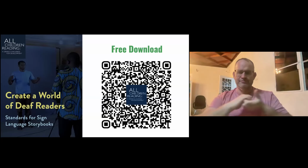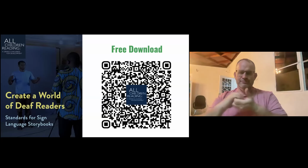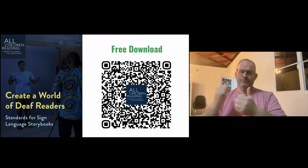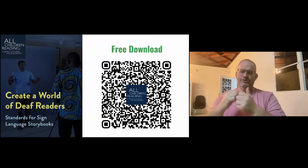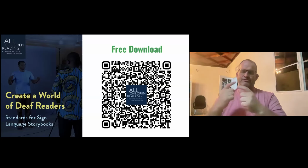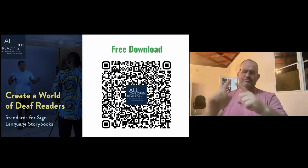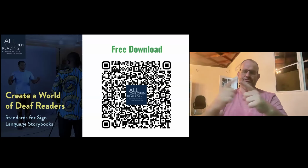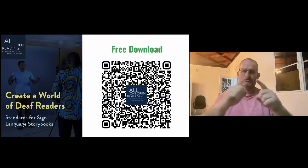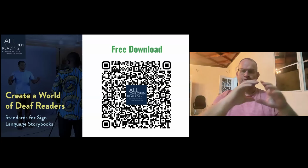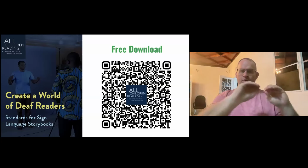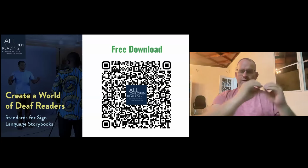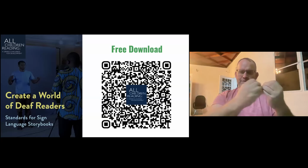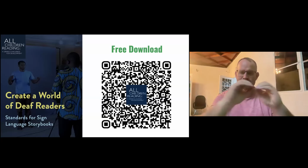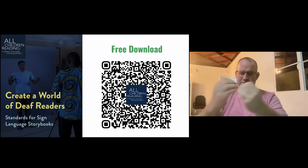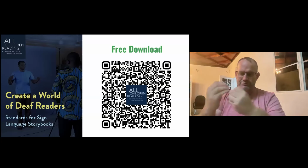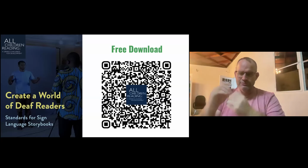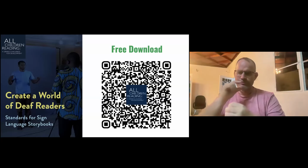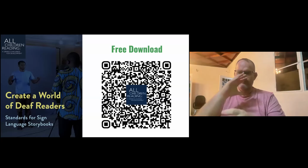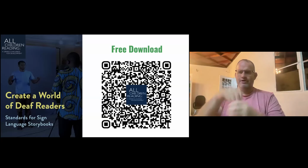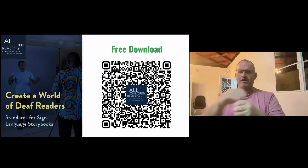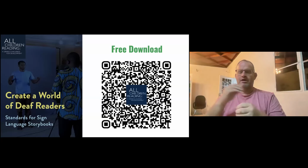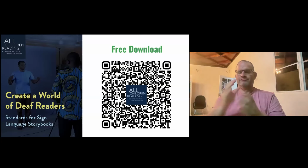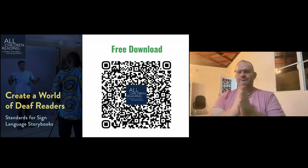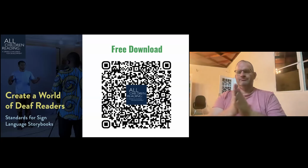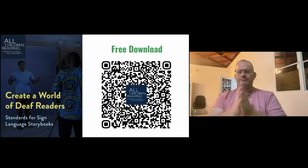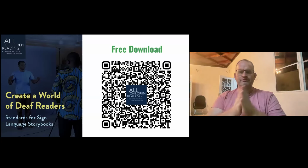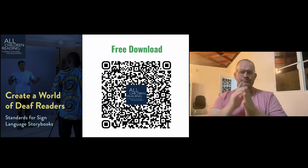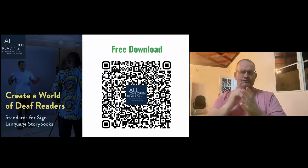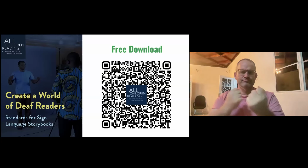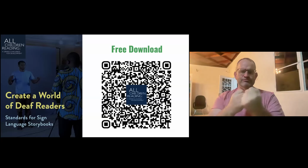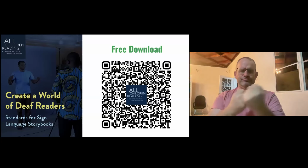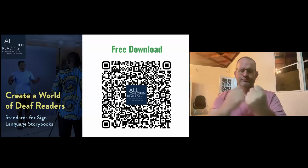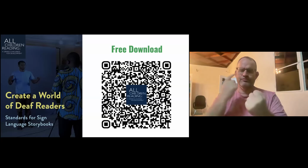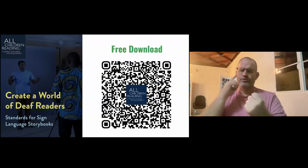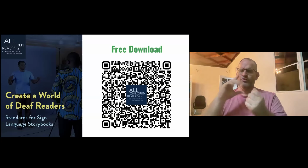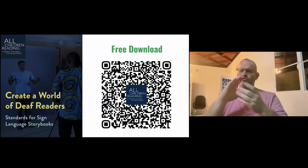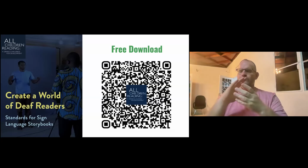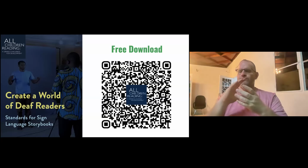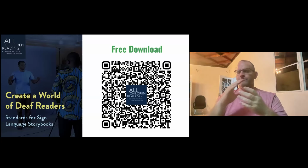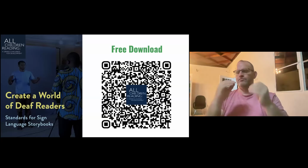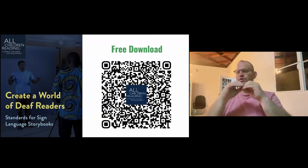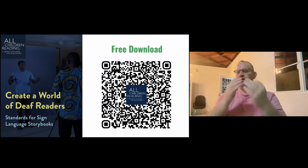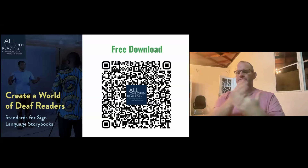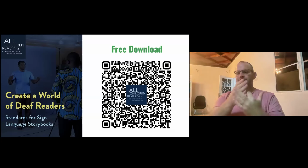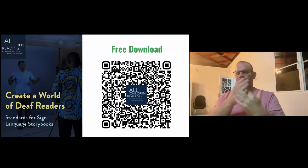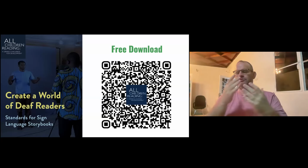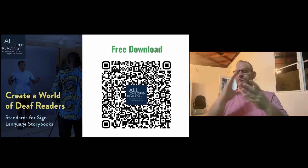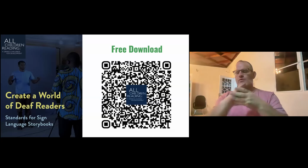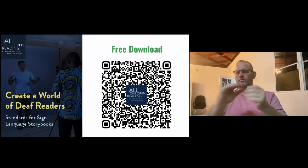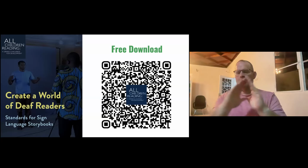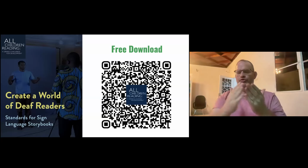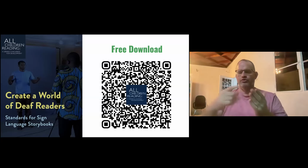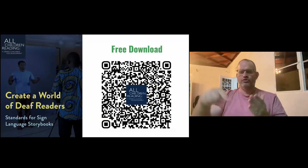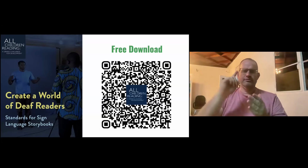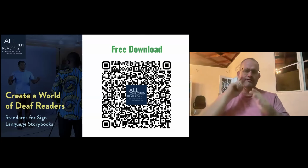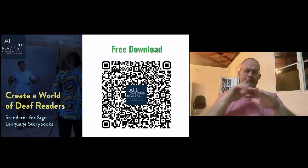possible through collective efforts of a variety of organizations who've been involved and shown diligent work and support